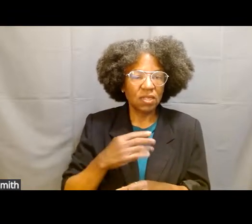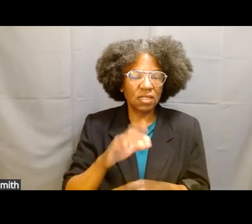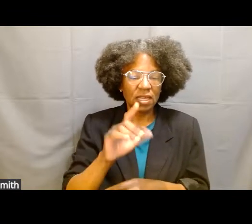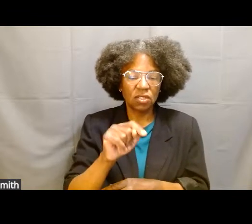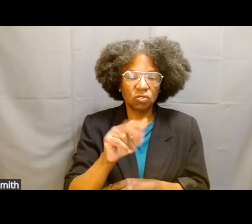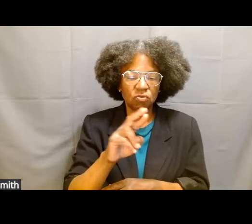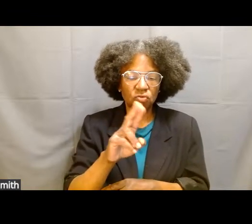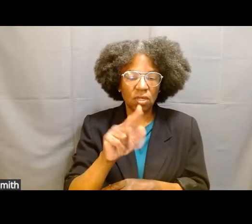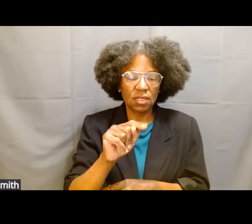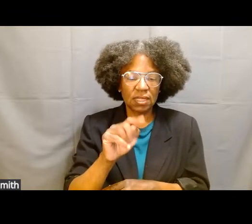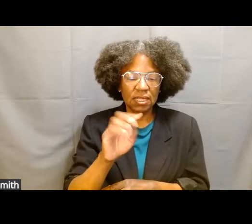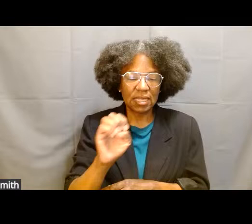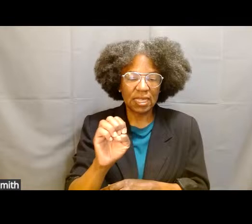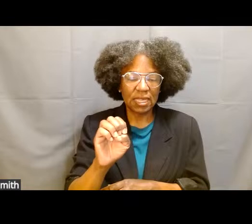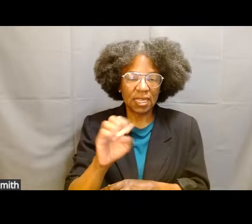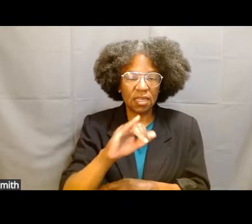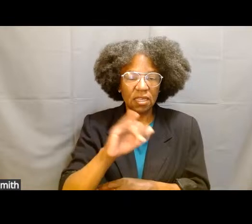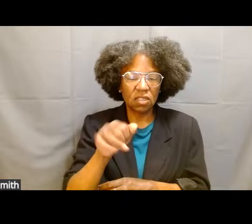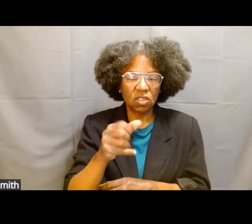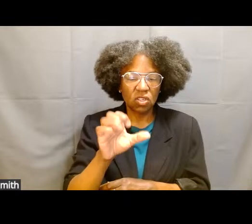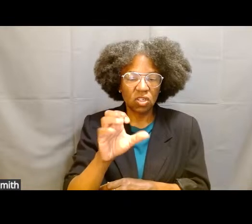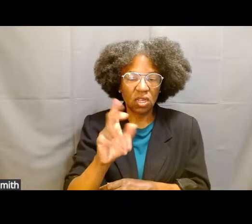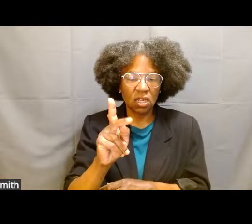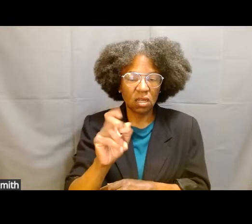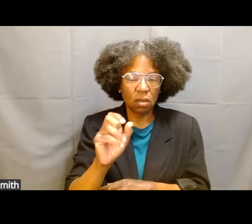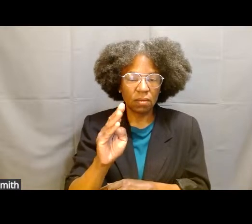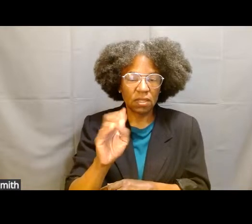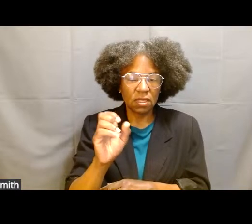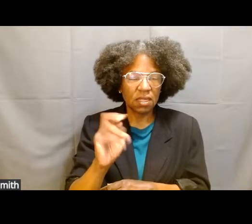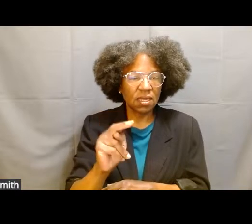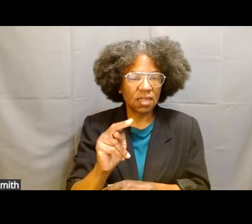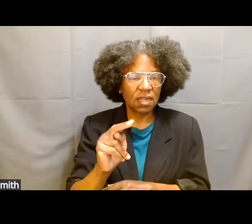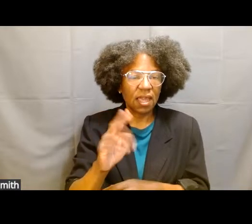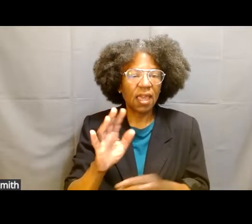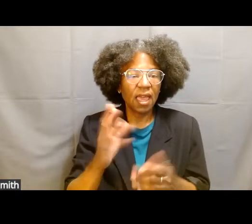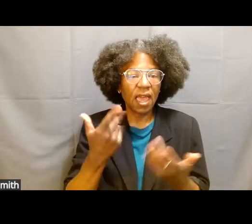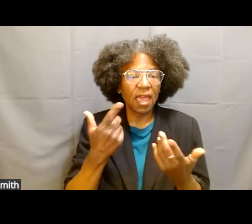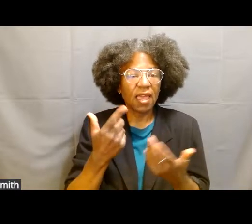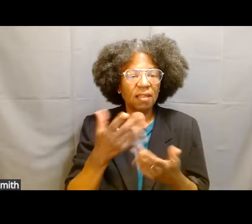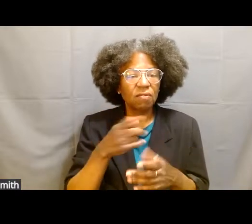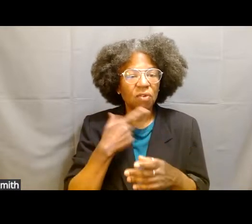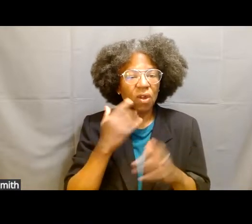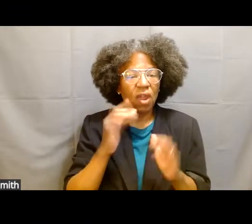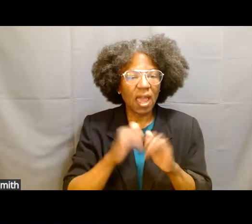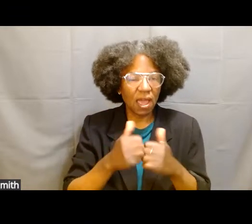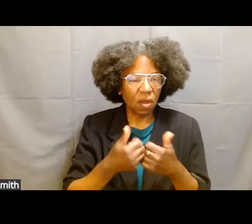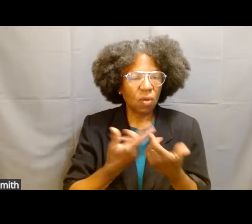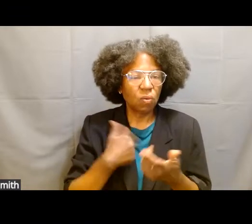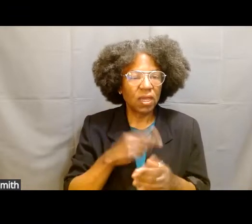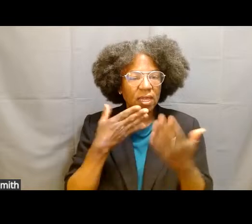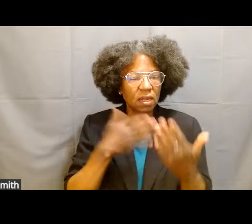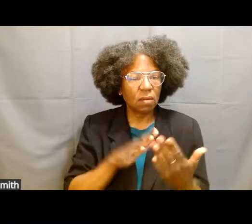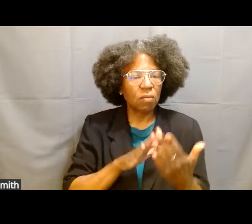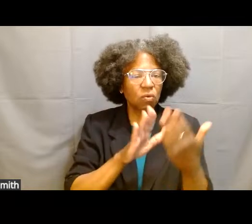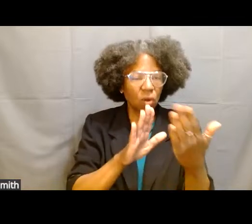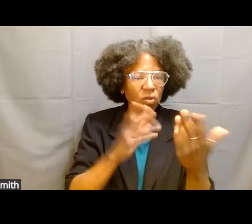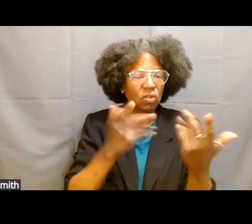demonstrating how I wish we would approach the education of all our children and all our